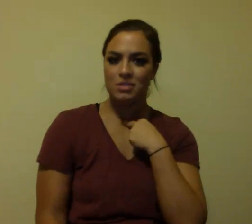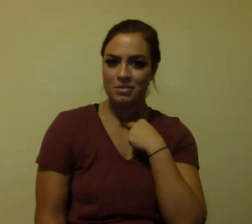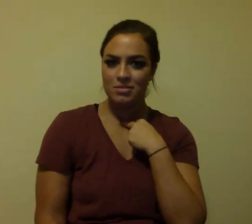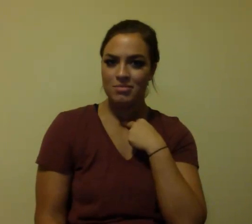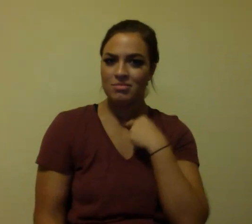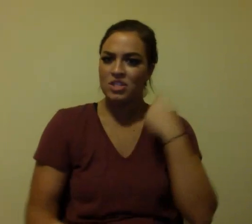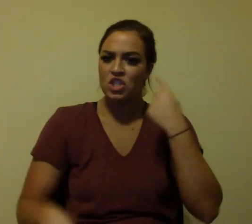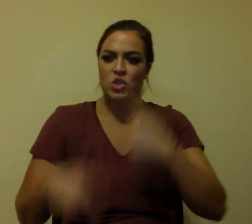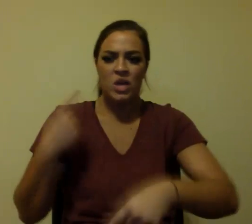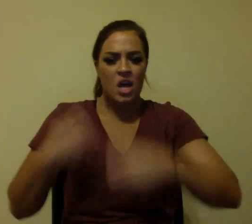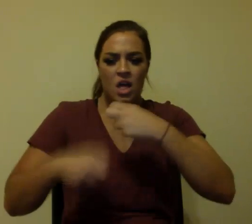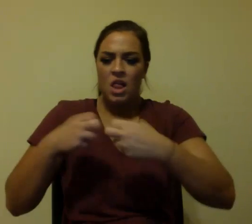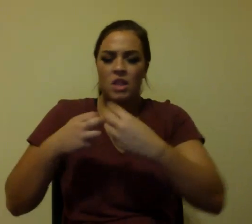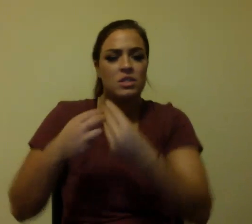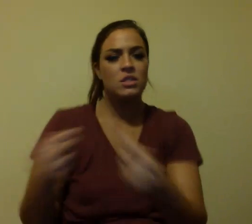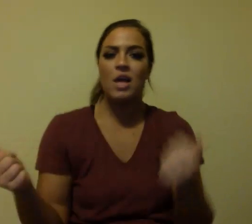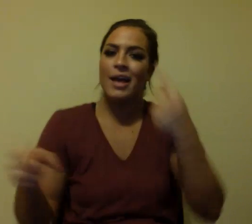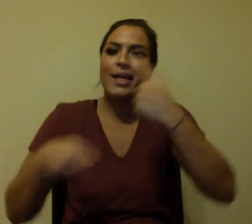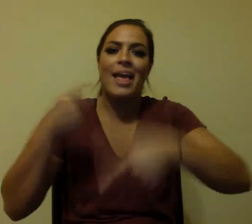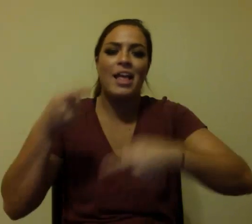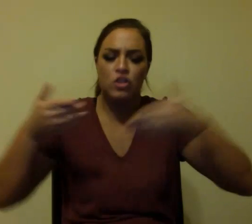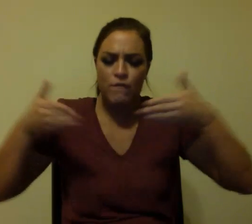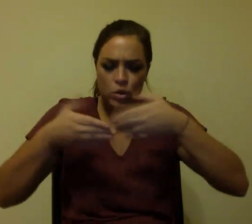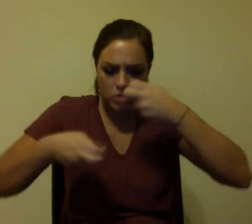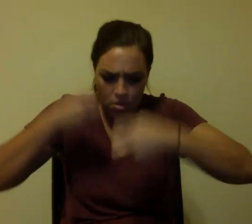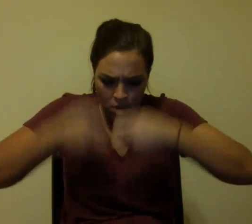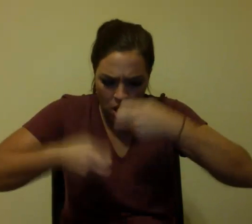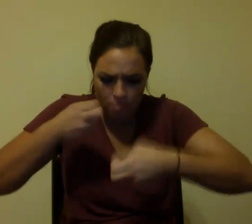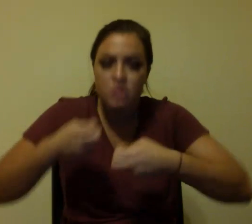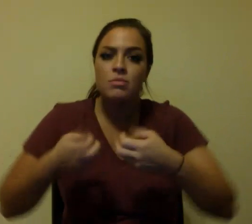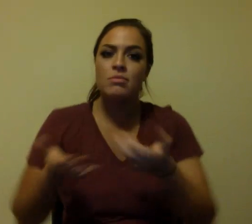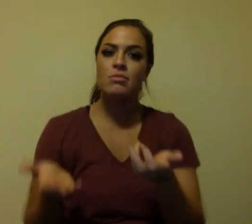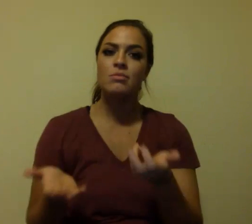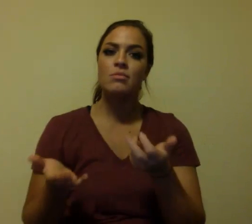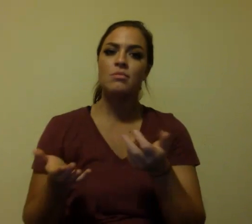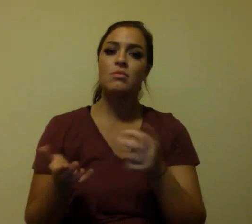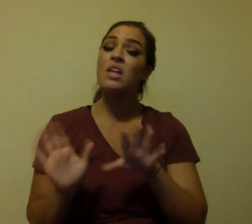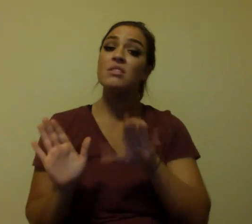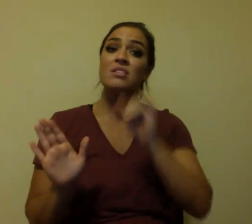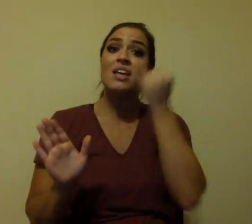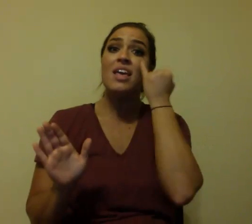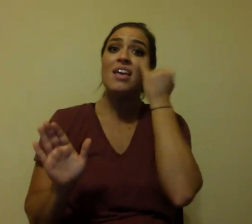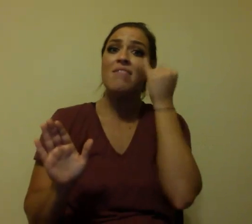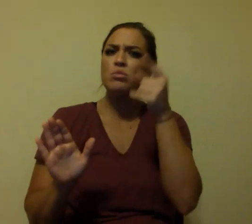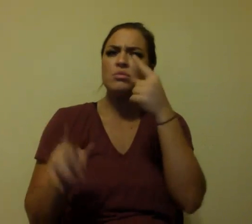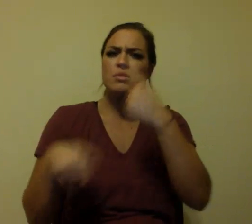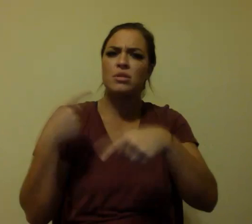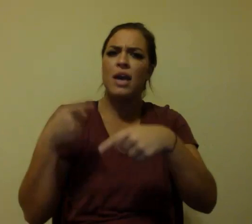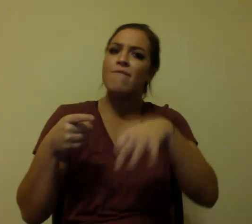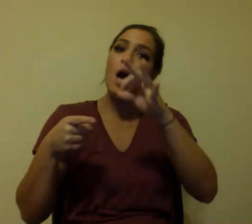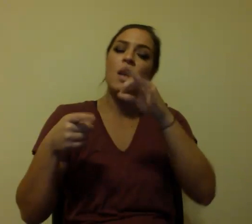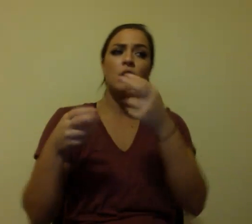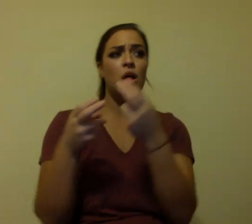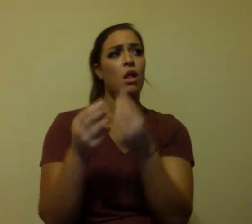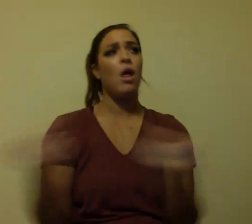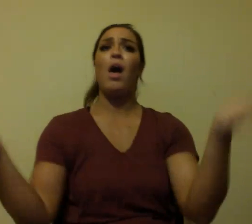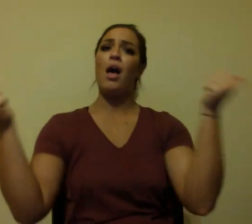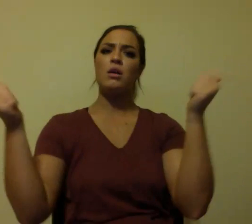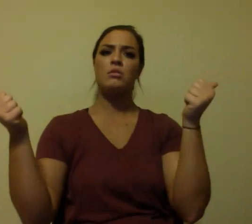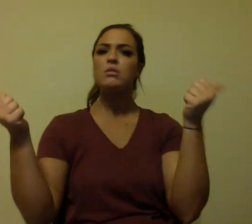create a solution, you can always take steps to make your life or somebody else's life better. But you can't do that when you're busy hosting your own